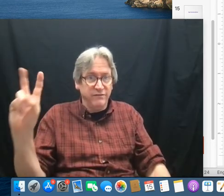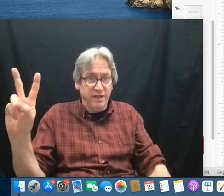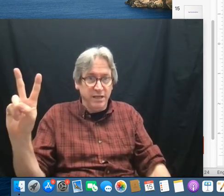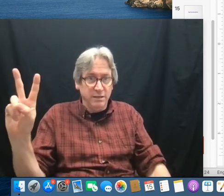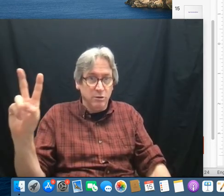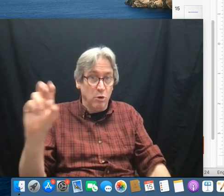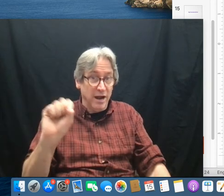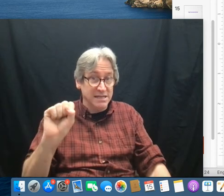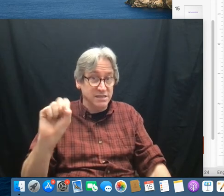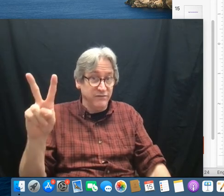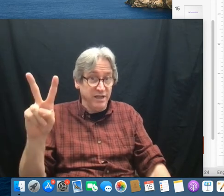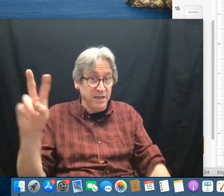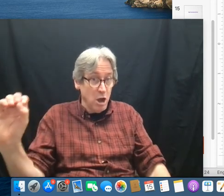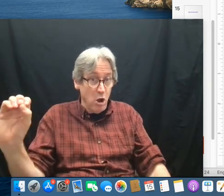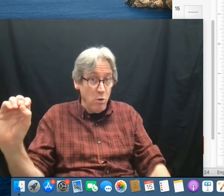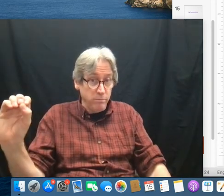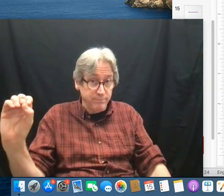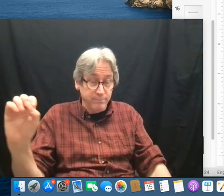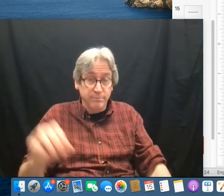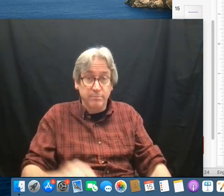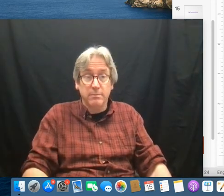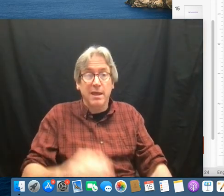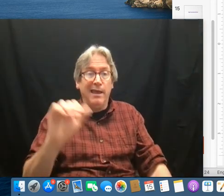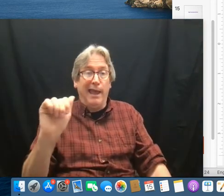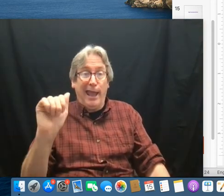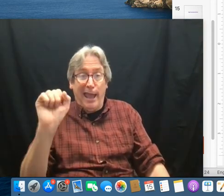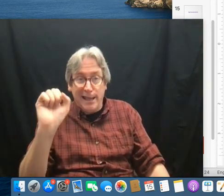Basic. Signs.